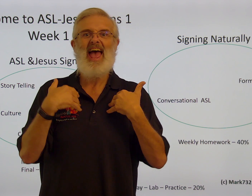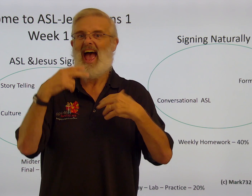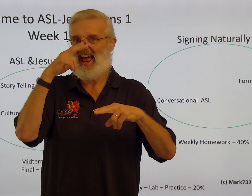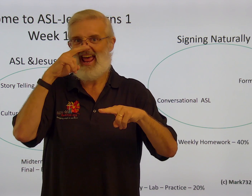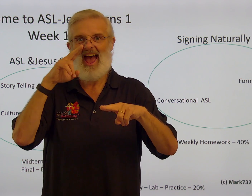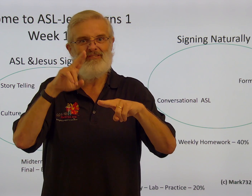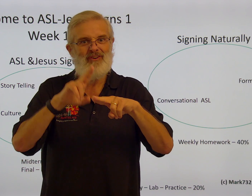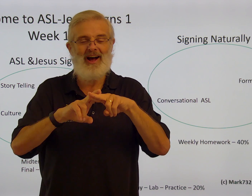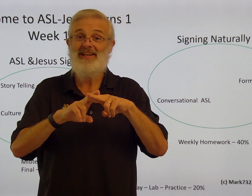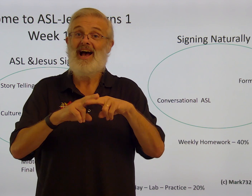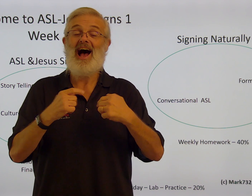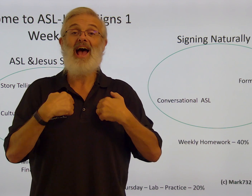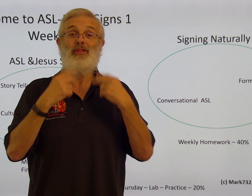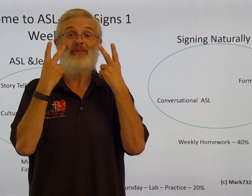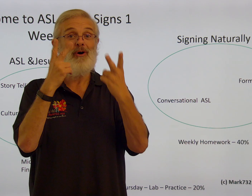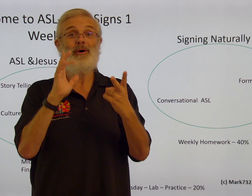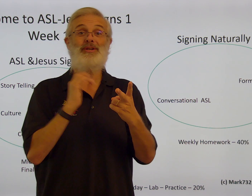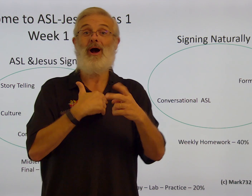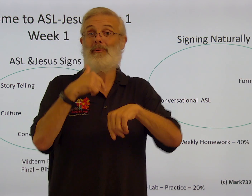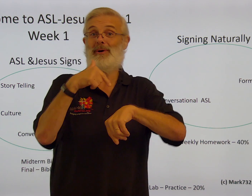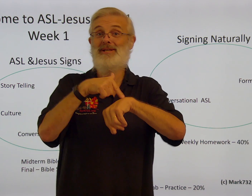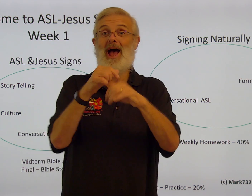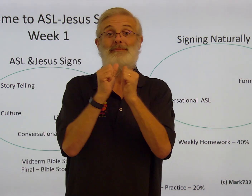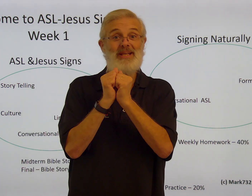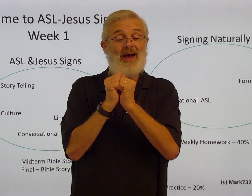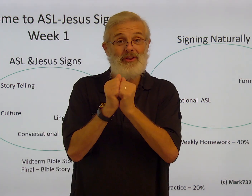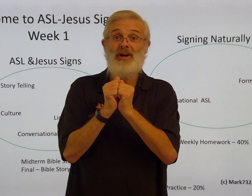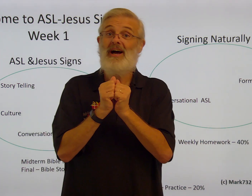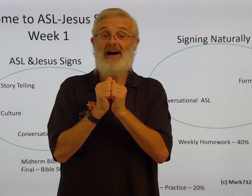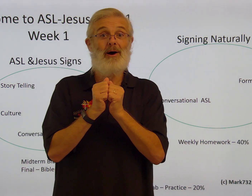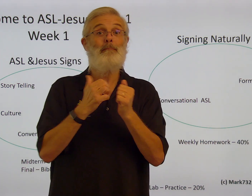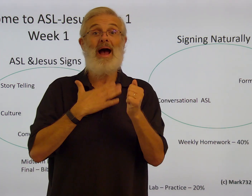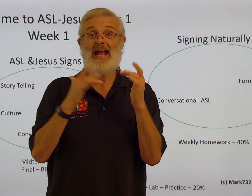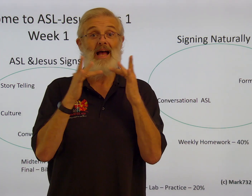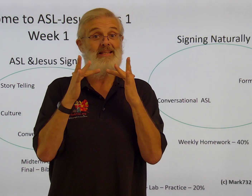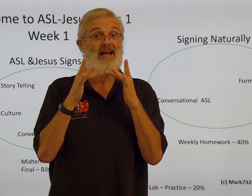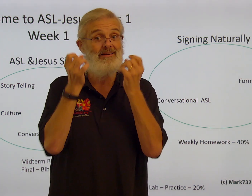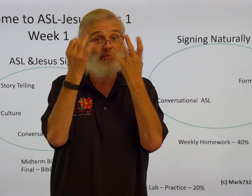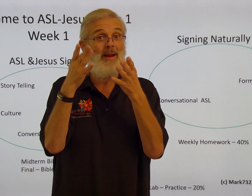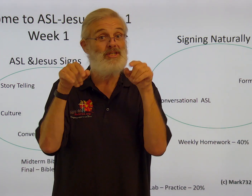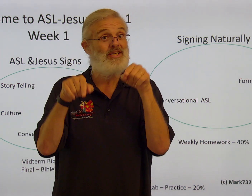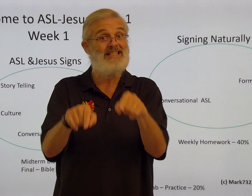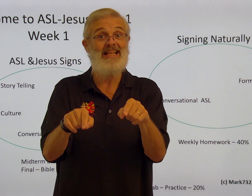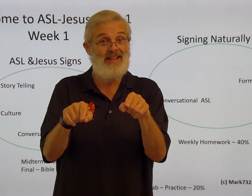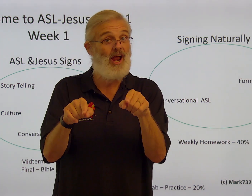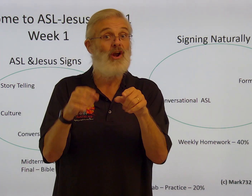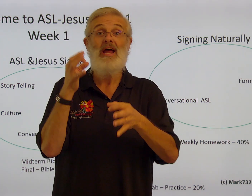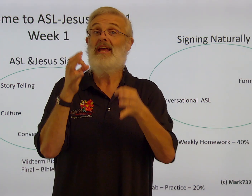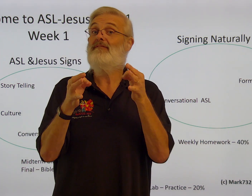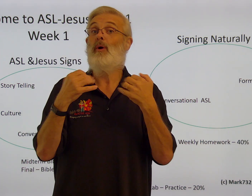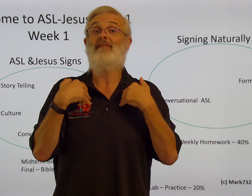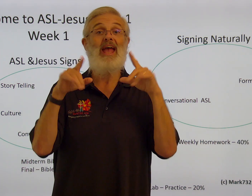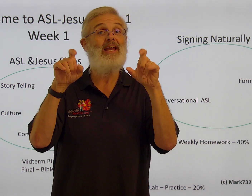and have fun. I look forward to our time together. My contact information is in there. If you have any